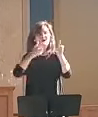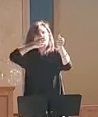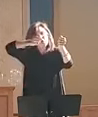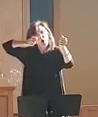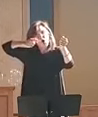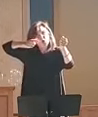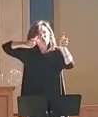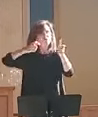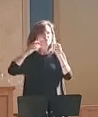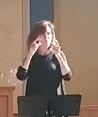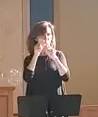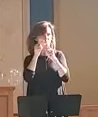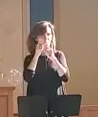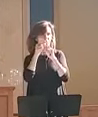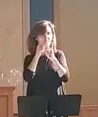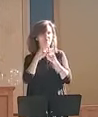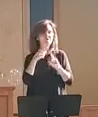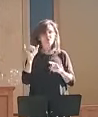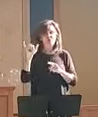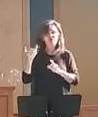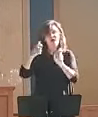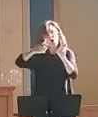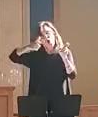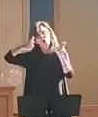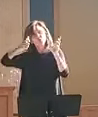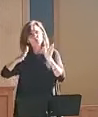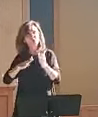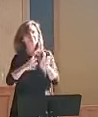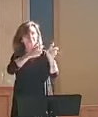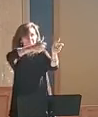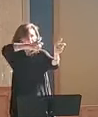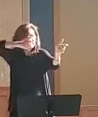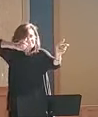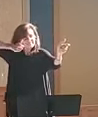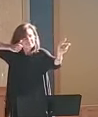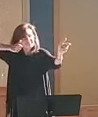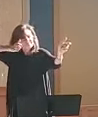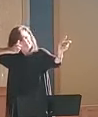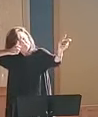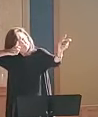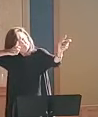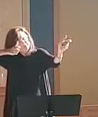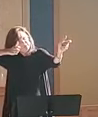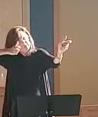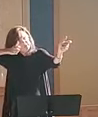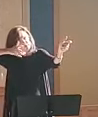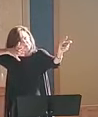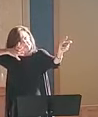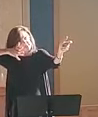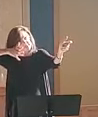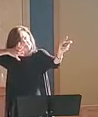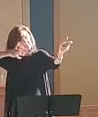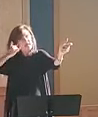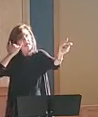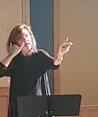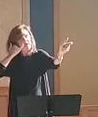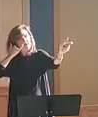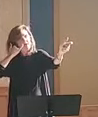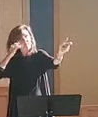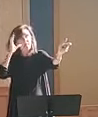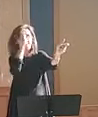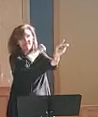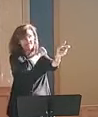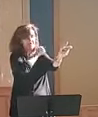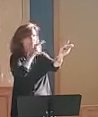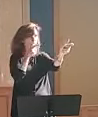term. So for the archer who pulls back the bow to release the arrow, if he misses the